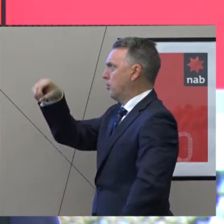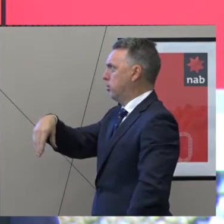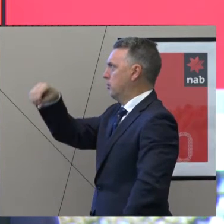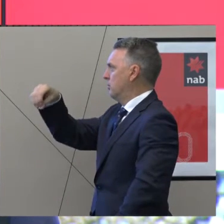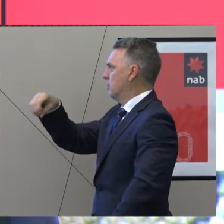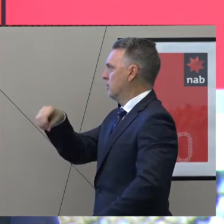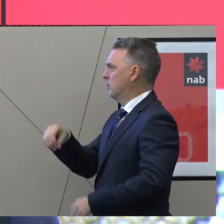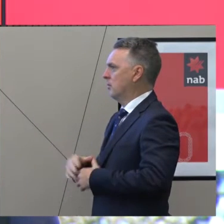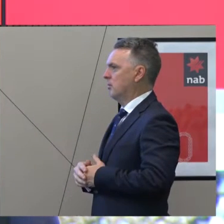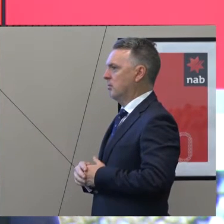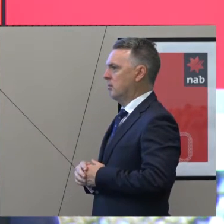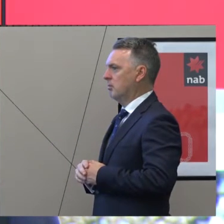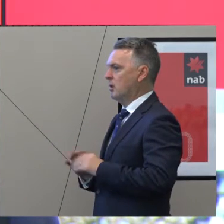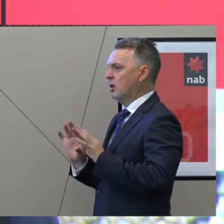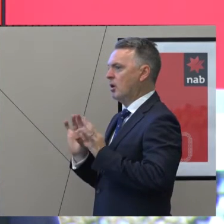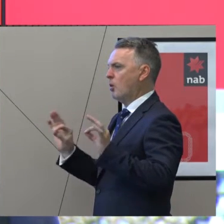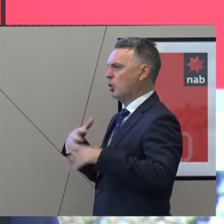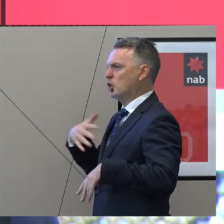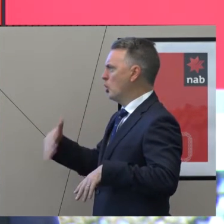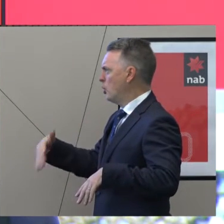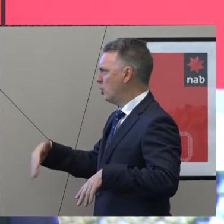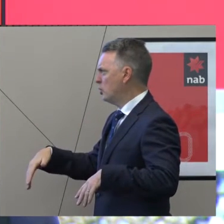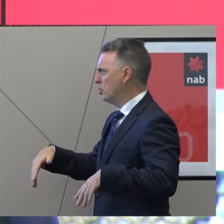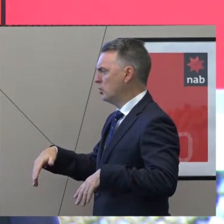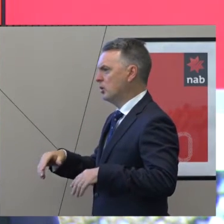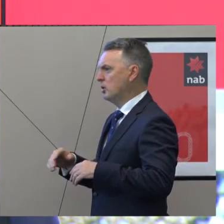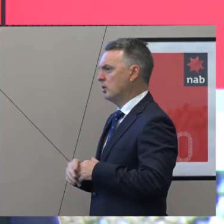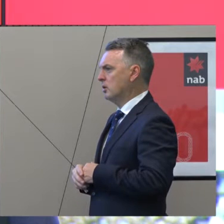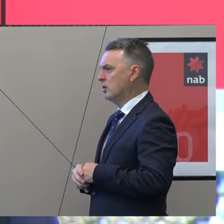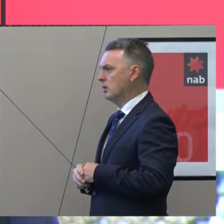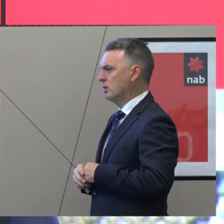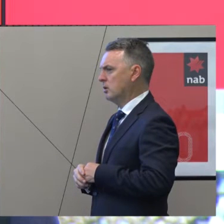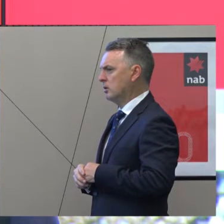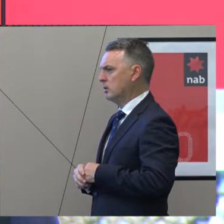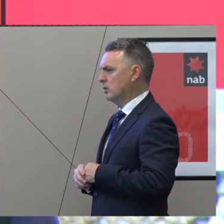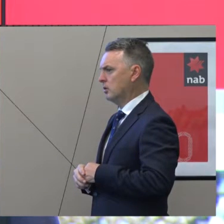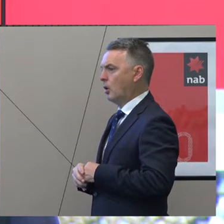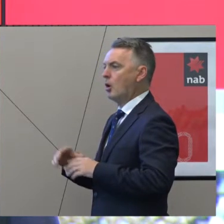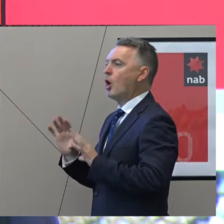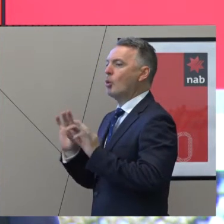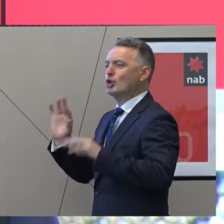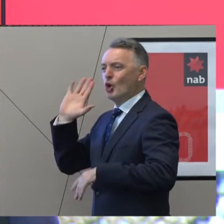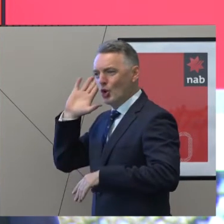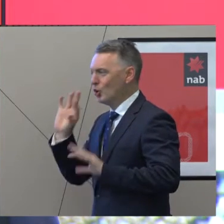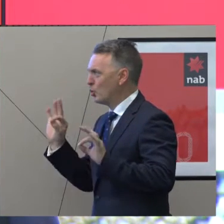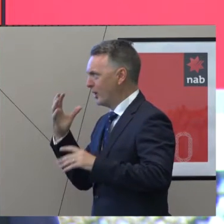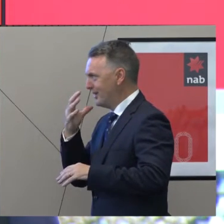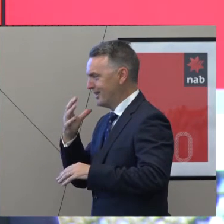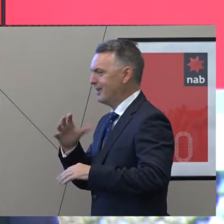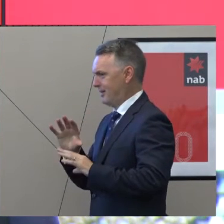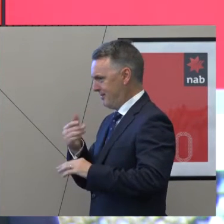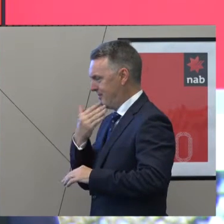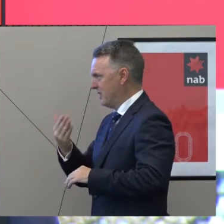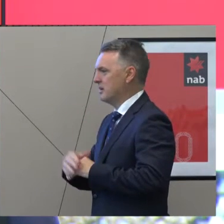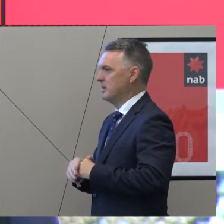wasn't heard. And really, I don't think conciliation